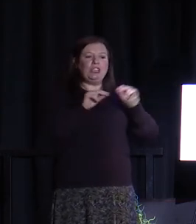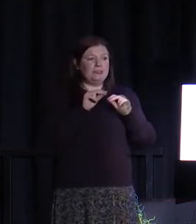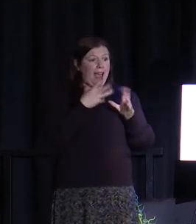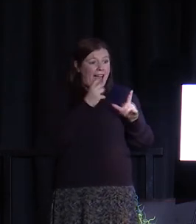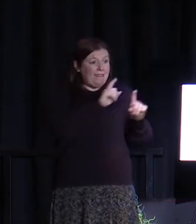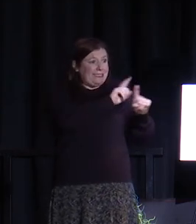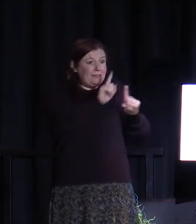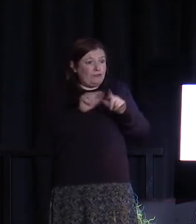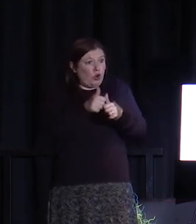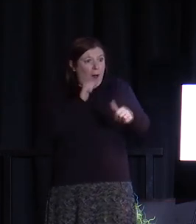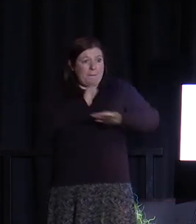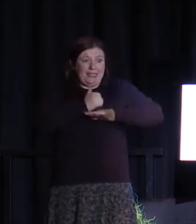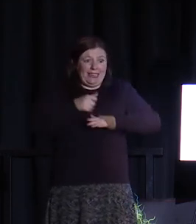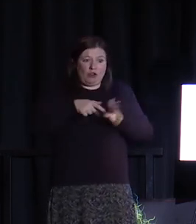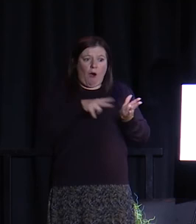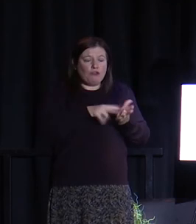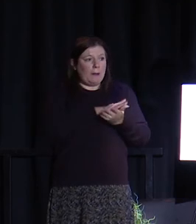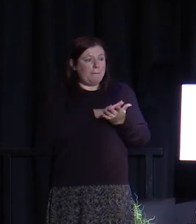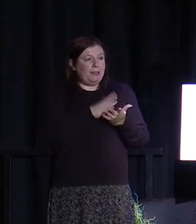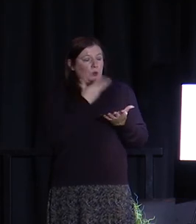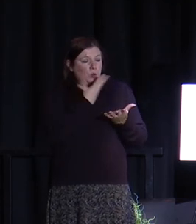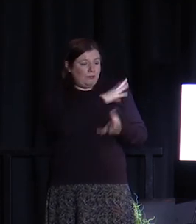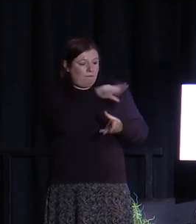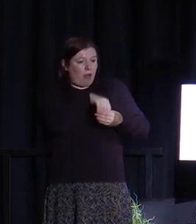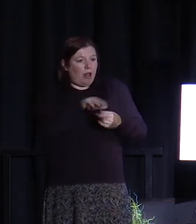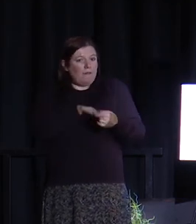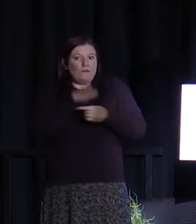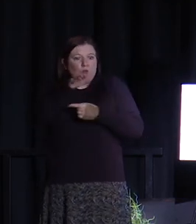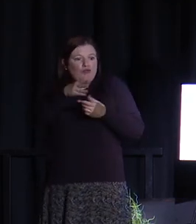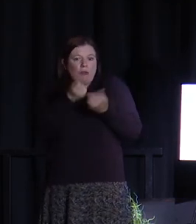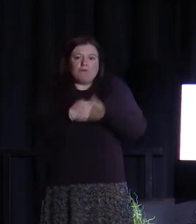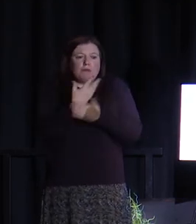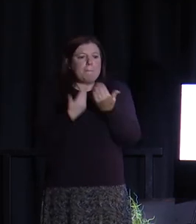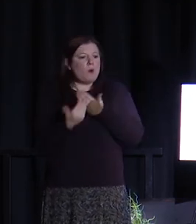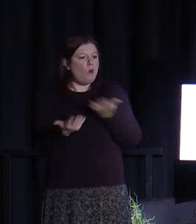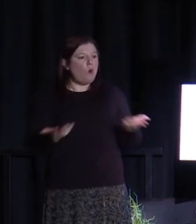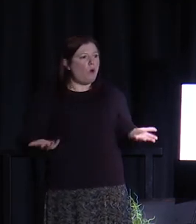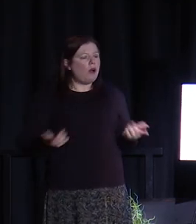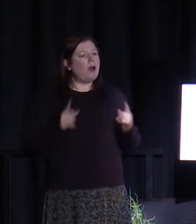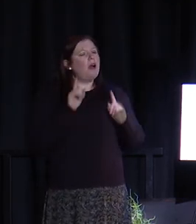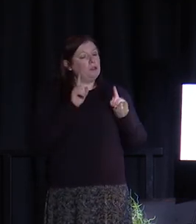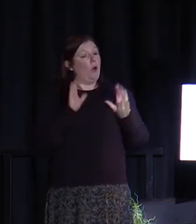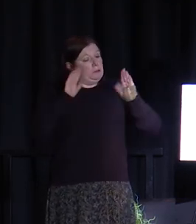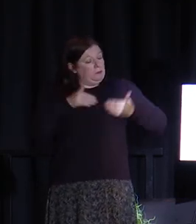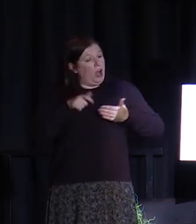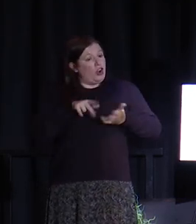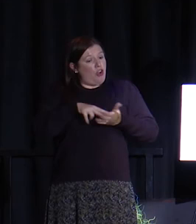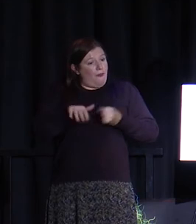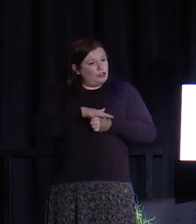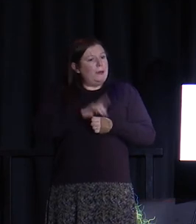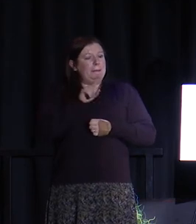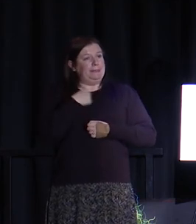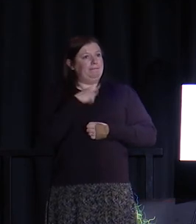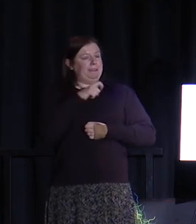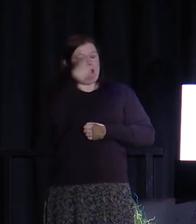we've got extraordinary foundations to build something remarkable in this city. But we also need to be alert to the national situation, indeed our